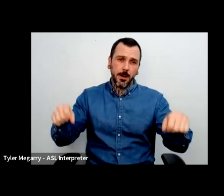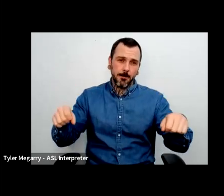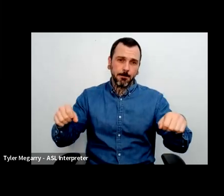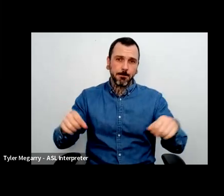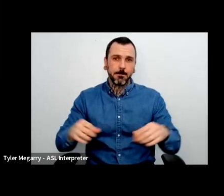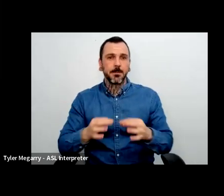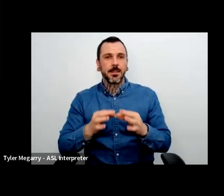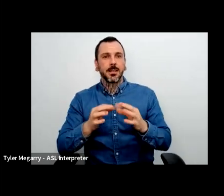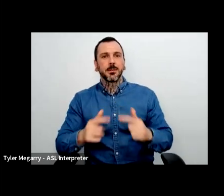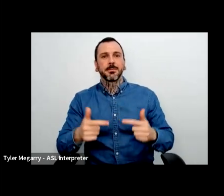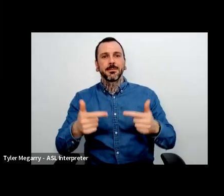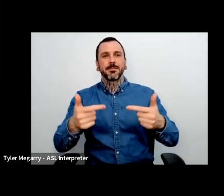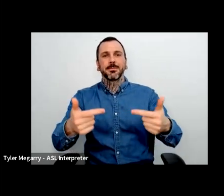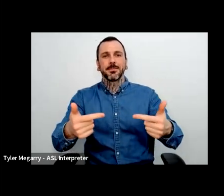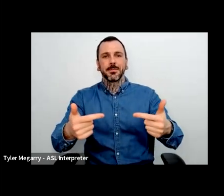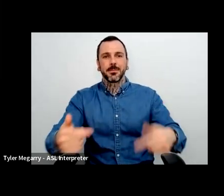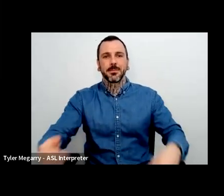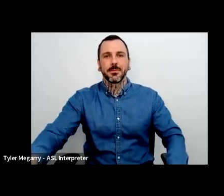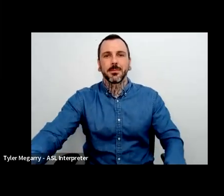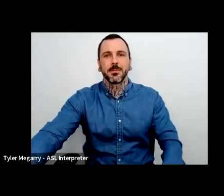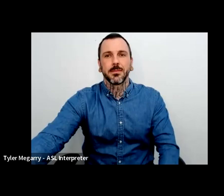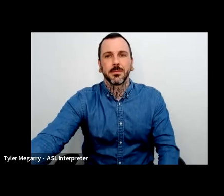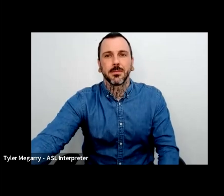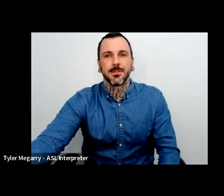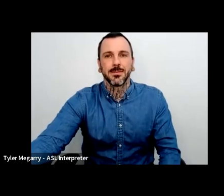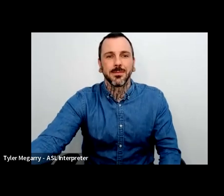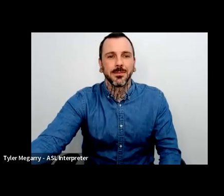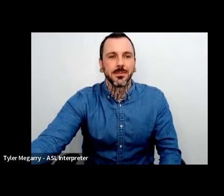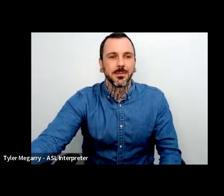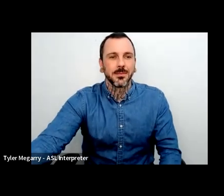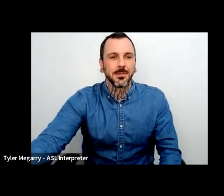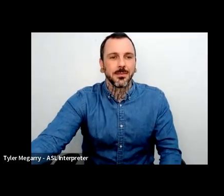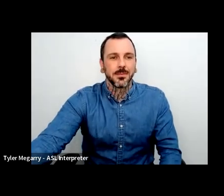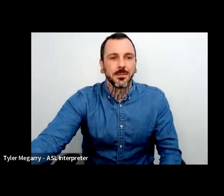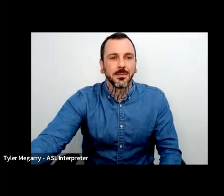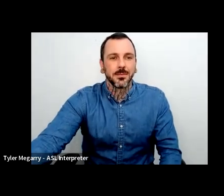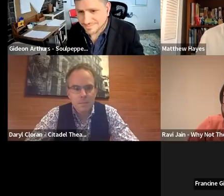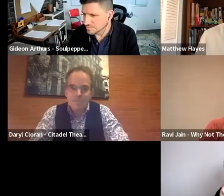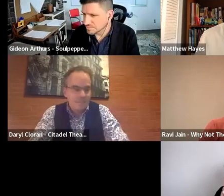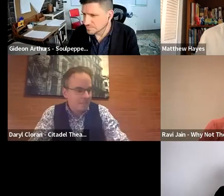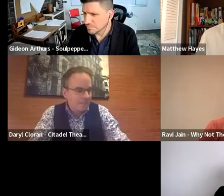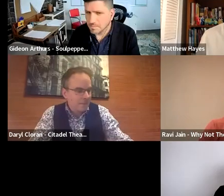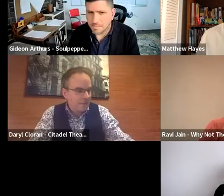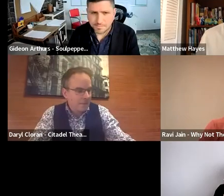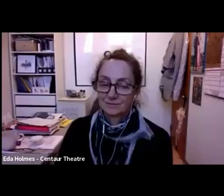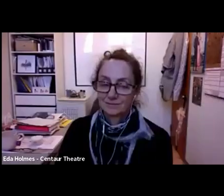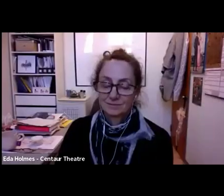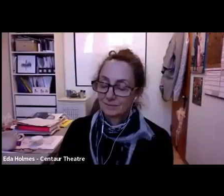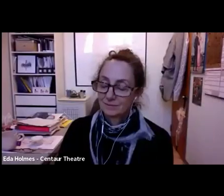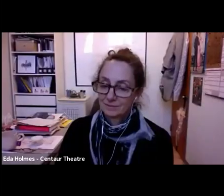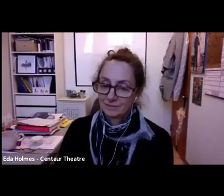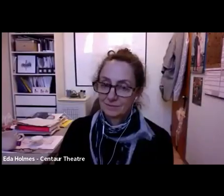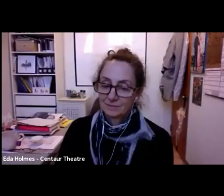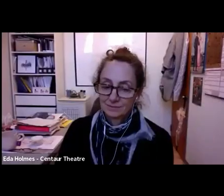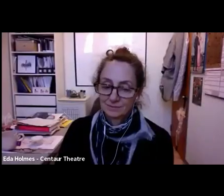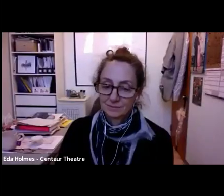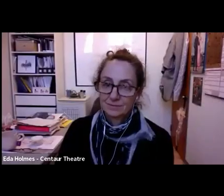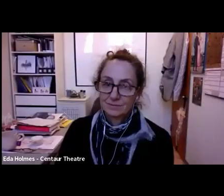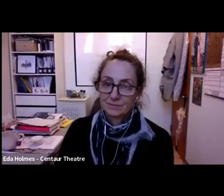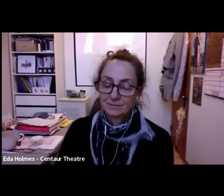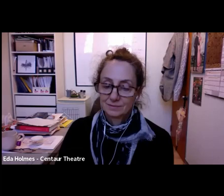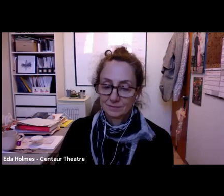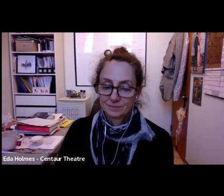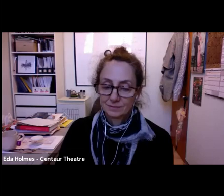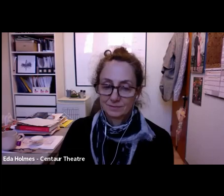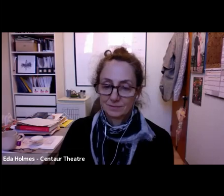seen Balconville live in Montreal, but the way I saw it was on television in this production I mentioned, and